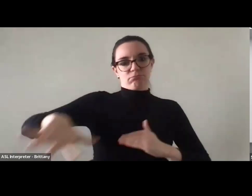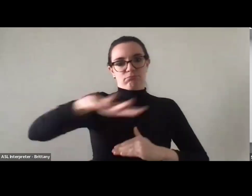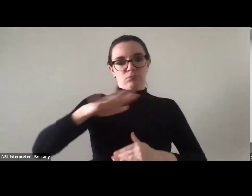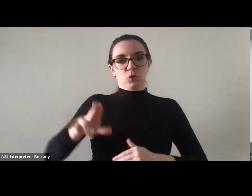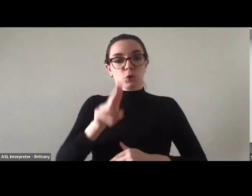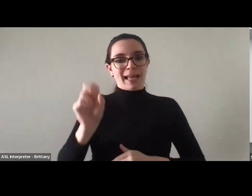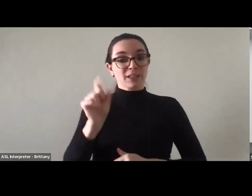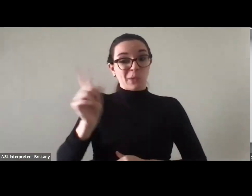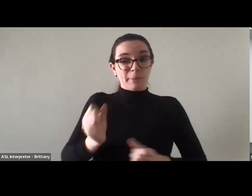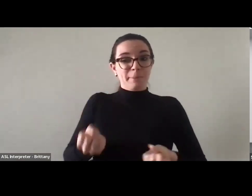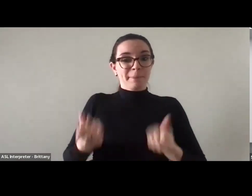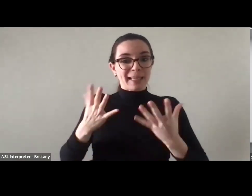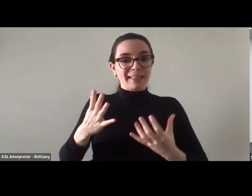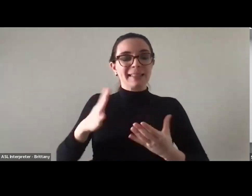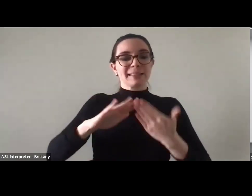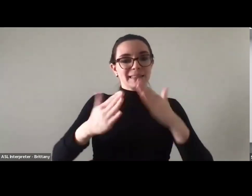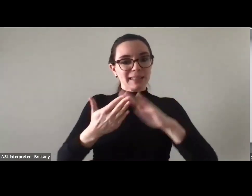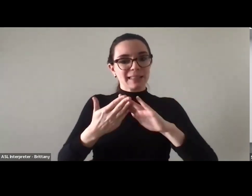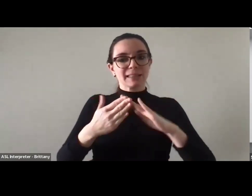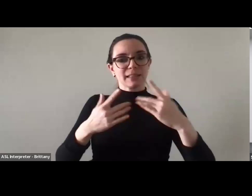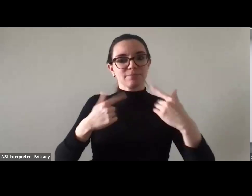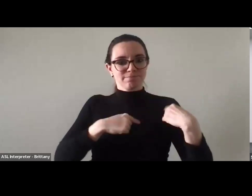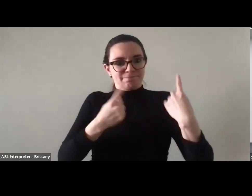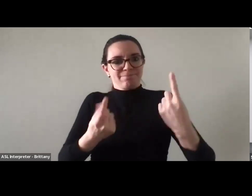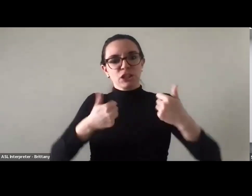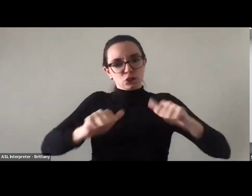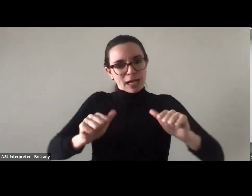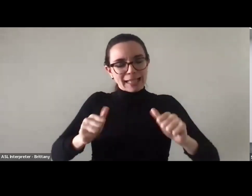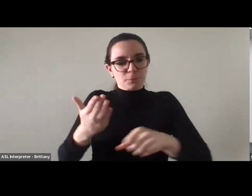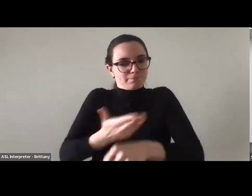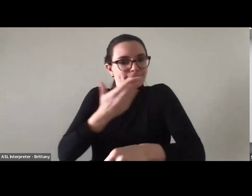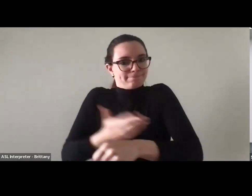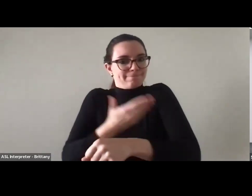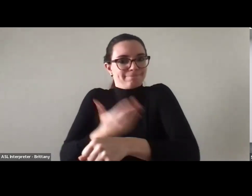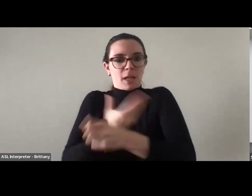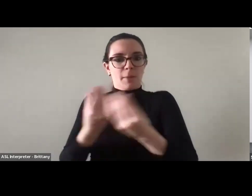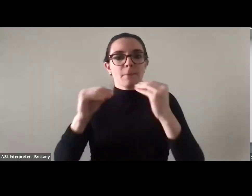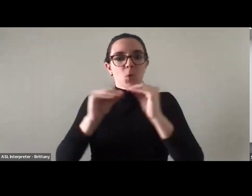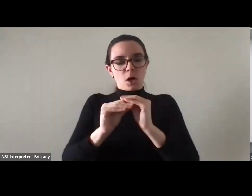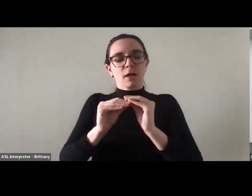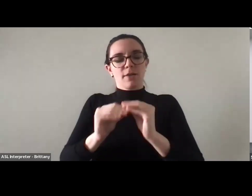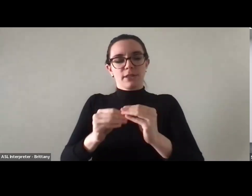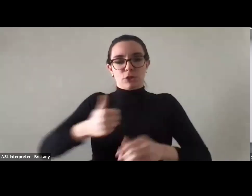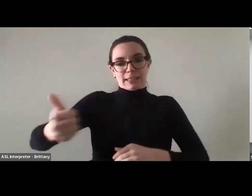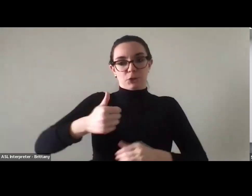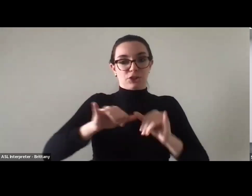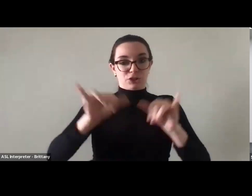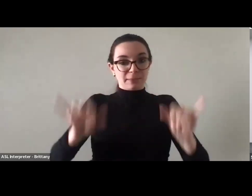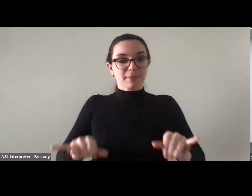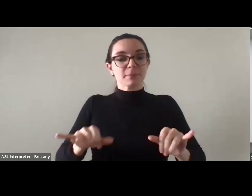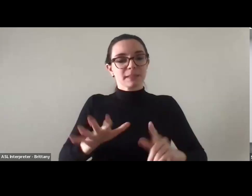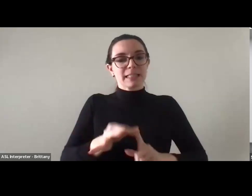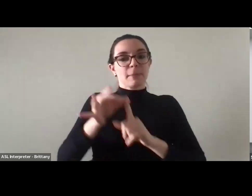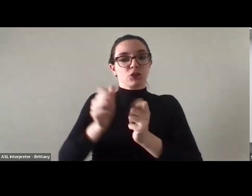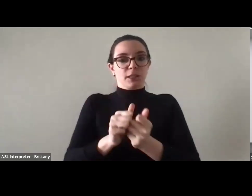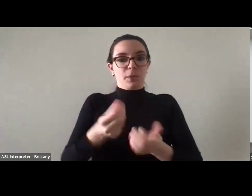a lot of cities have tried to have more modernized transportation systems here now, especially with funding from that